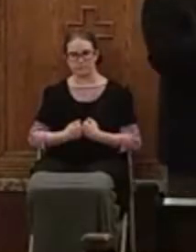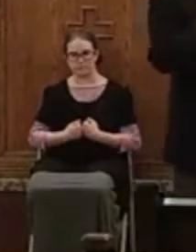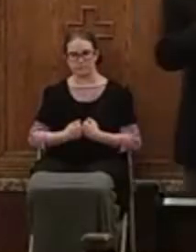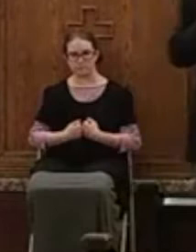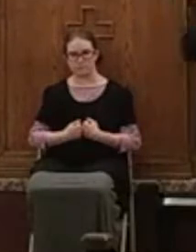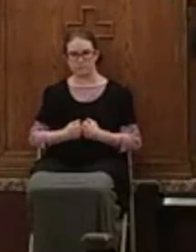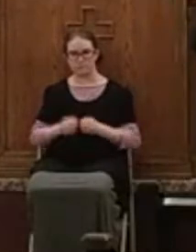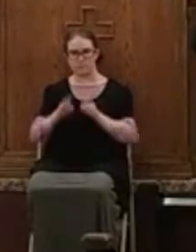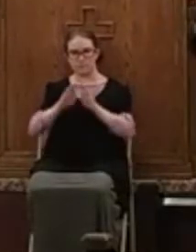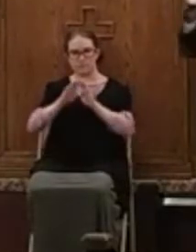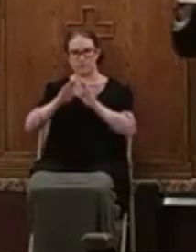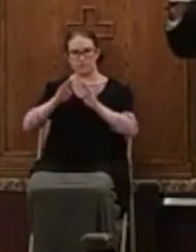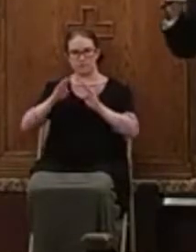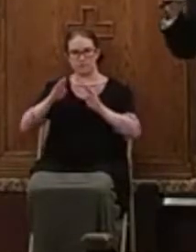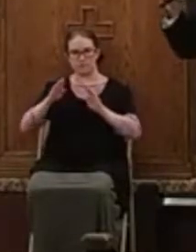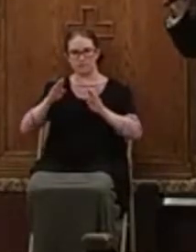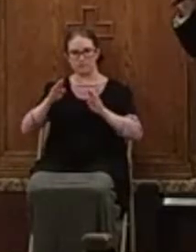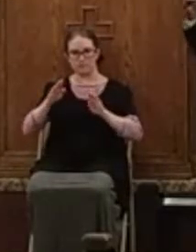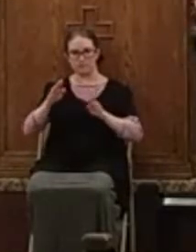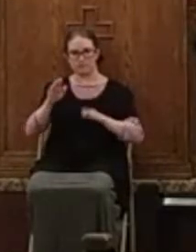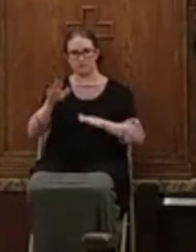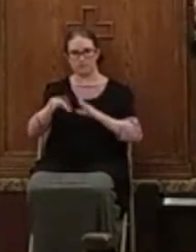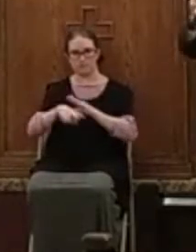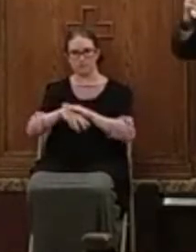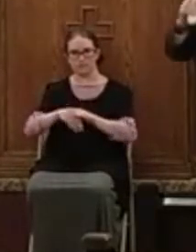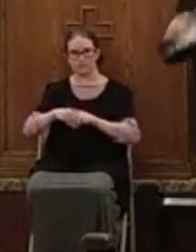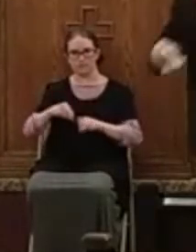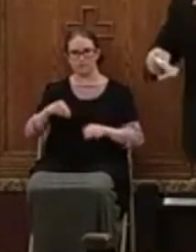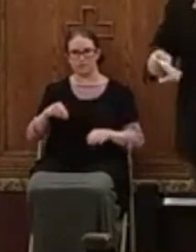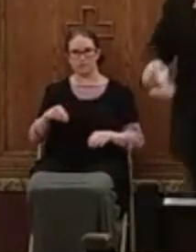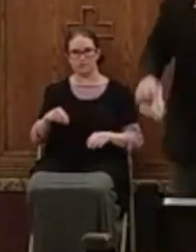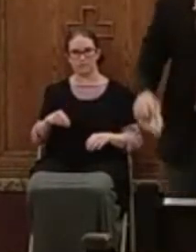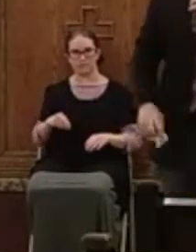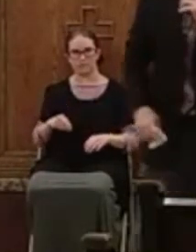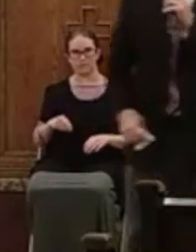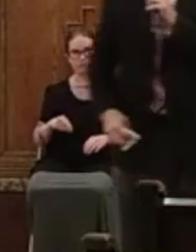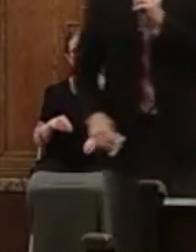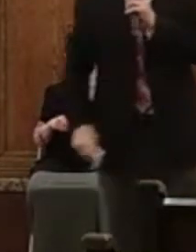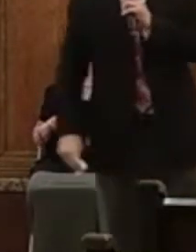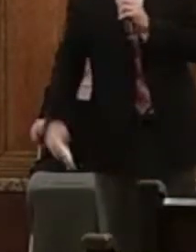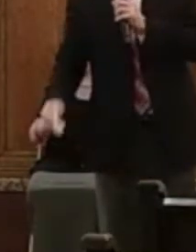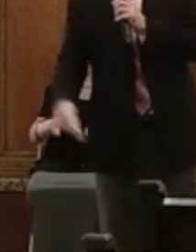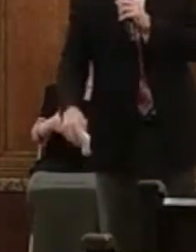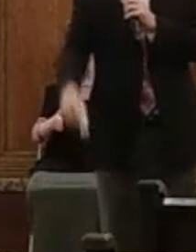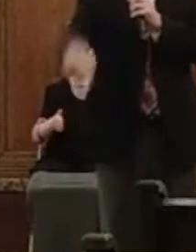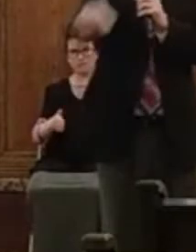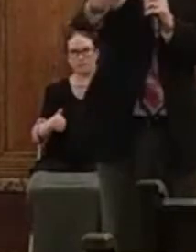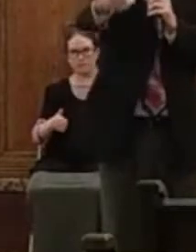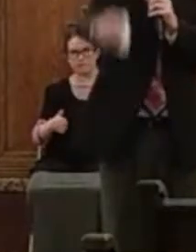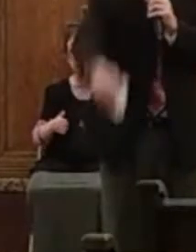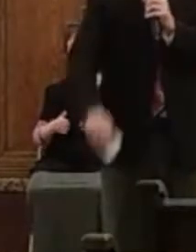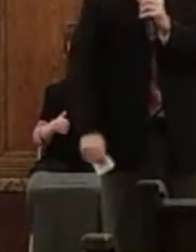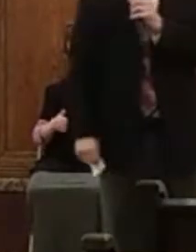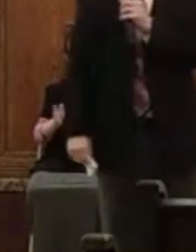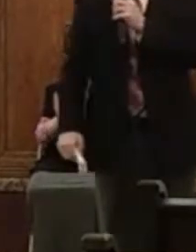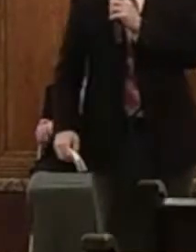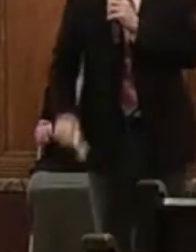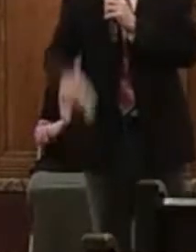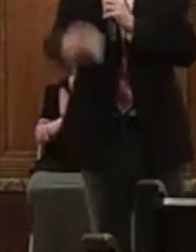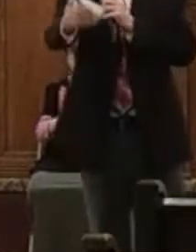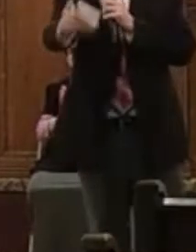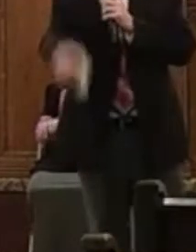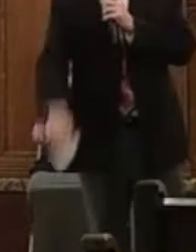I open the door, walk outside, and I have a sidewalk in front of my house that's probably from here to